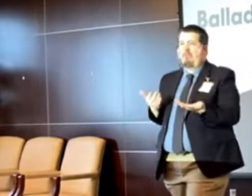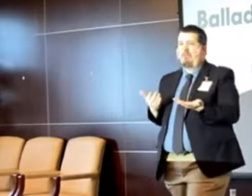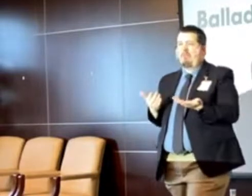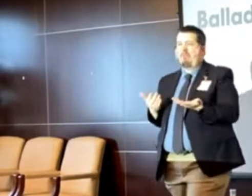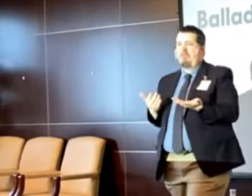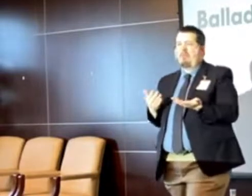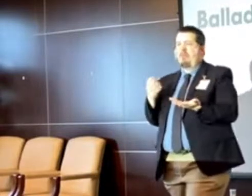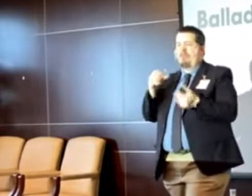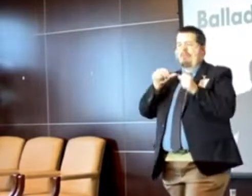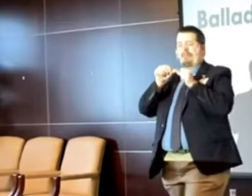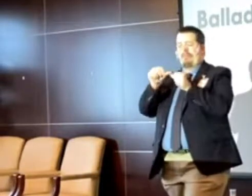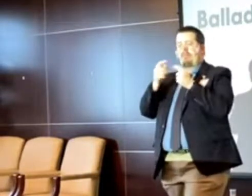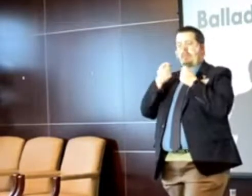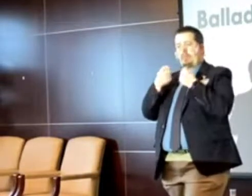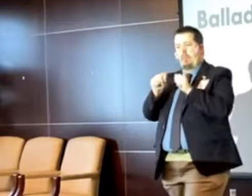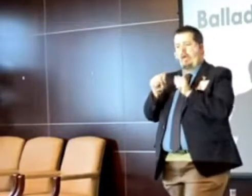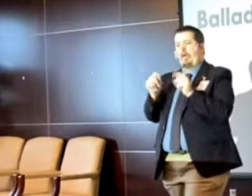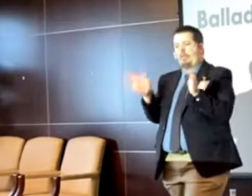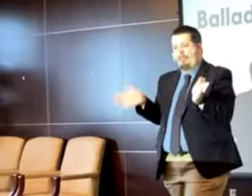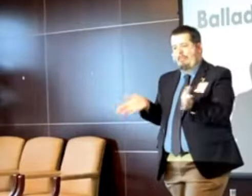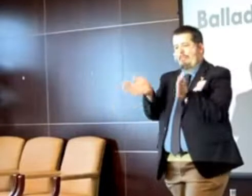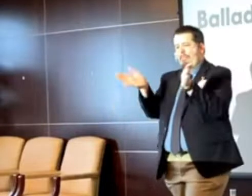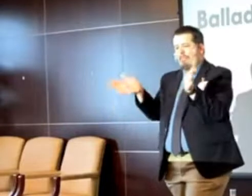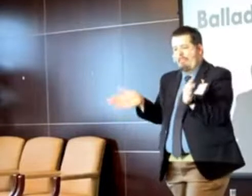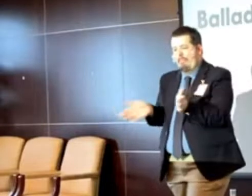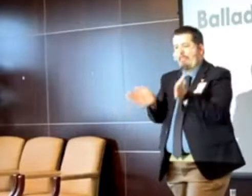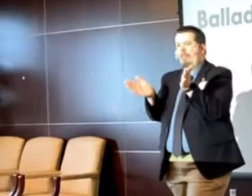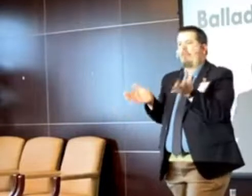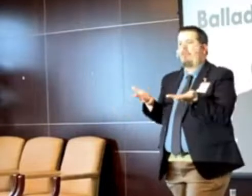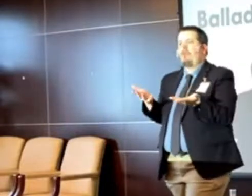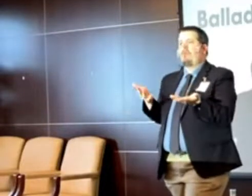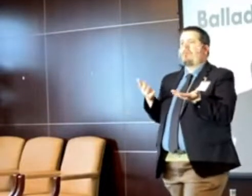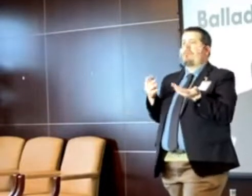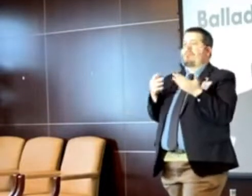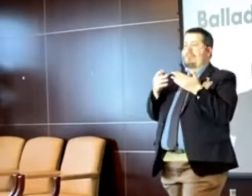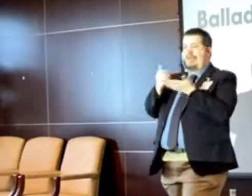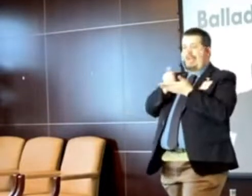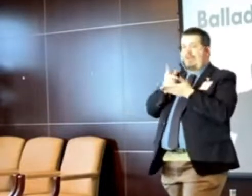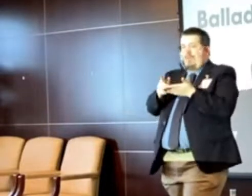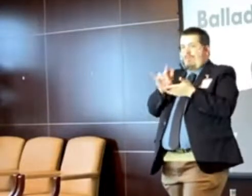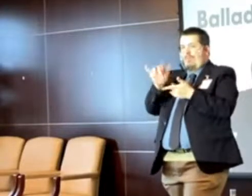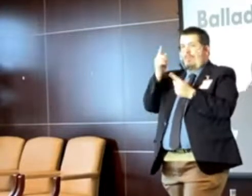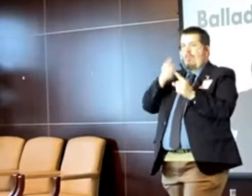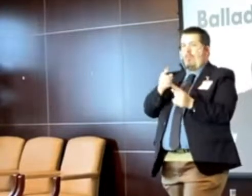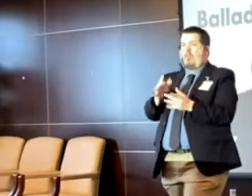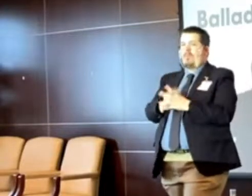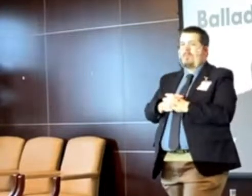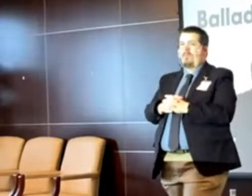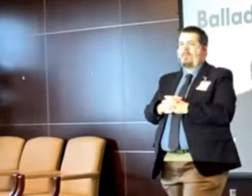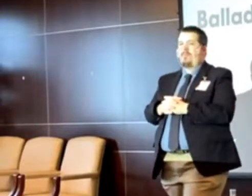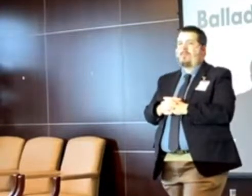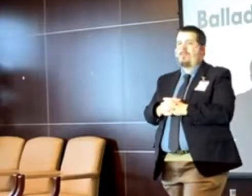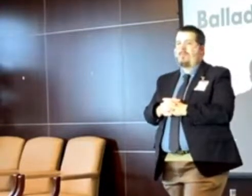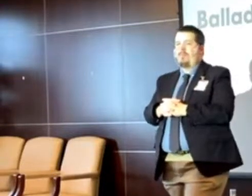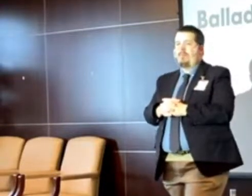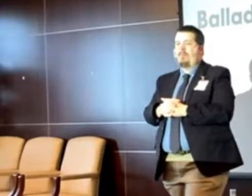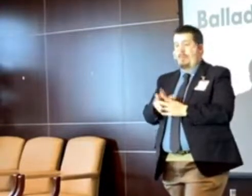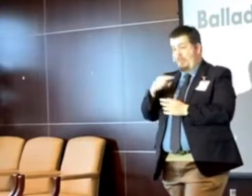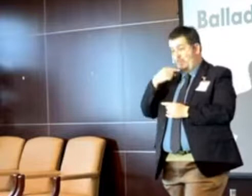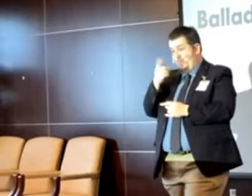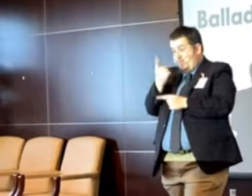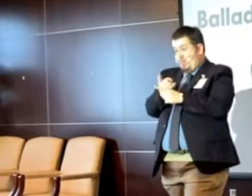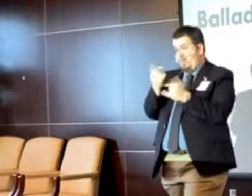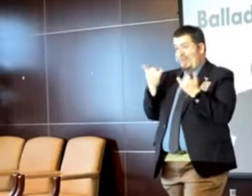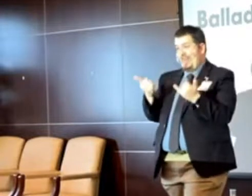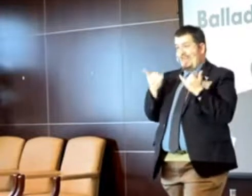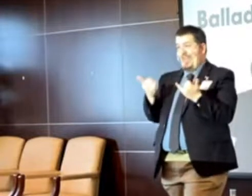just going to continue to keep trying and leaning into it so that we can get them to that point. I will tell you right now, as